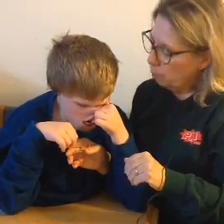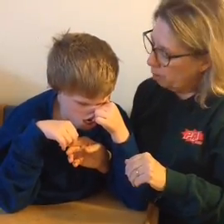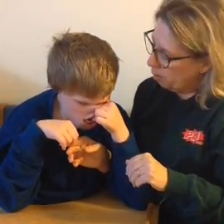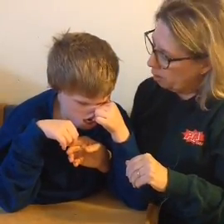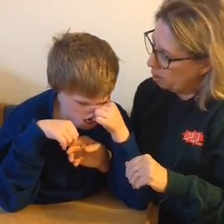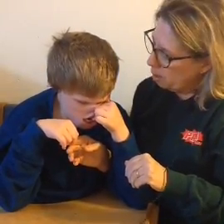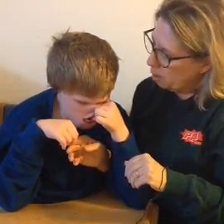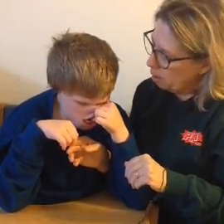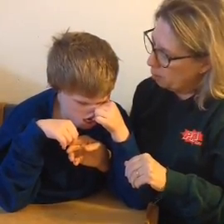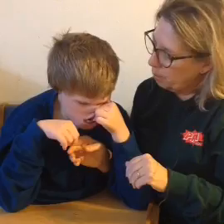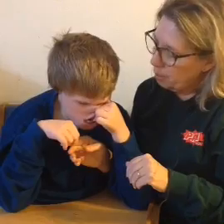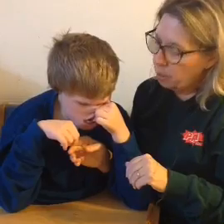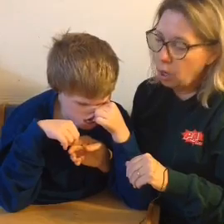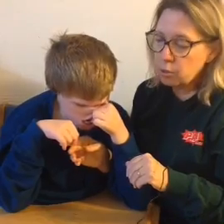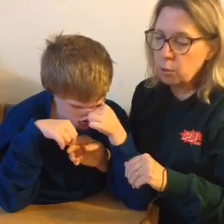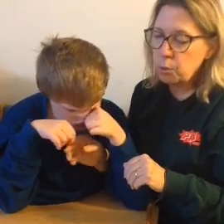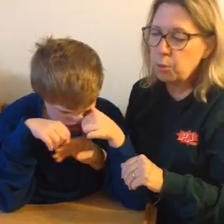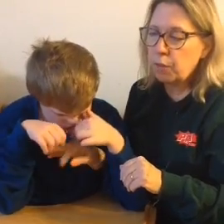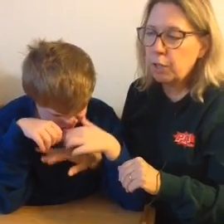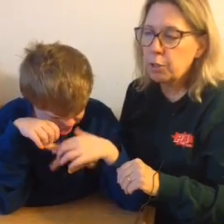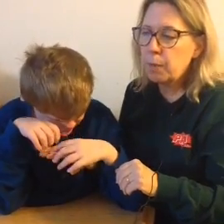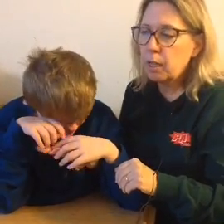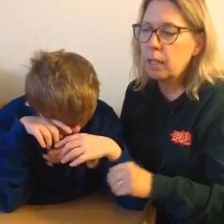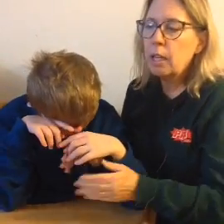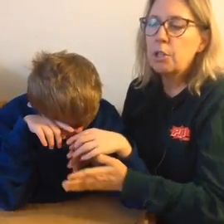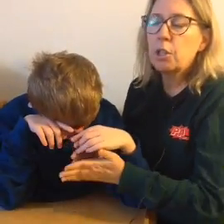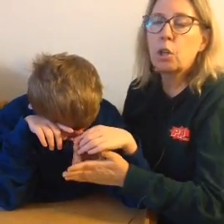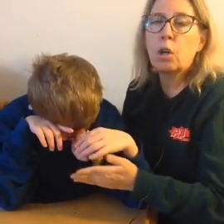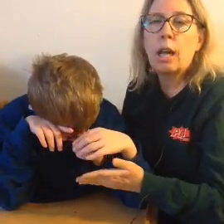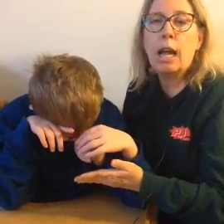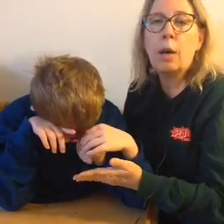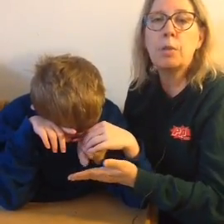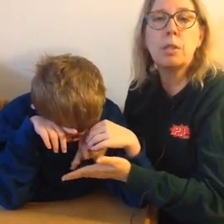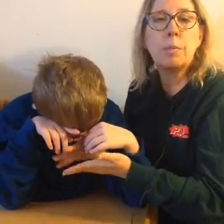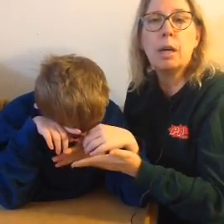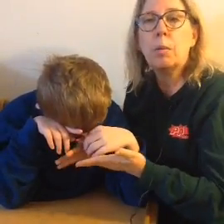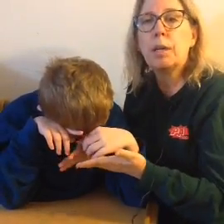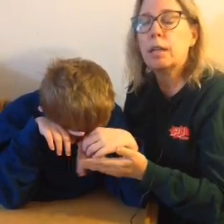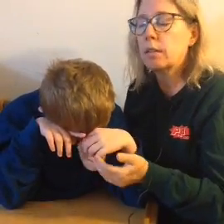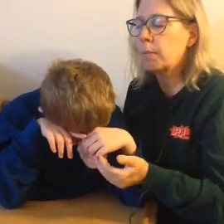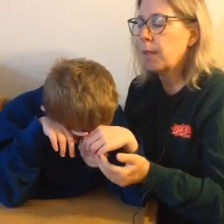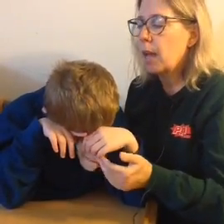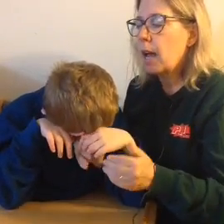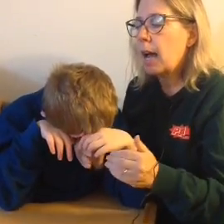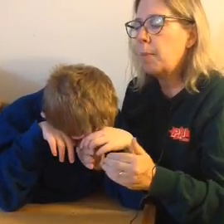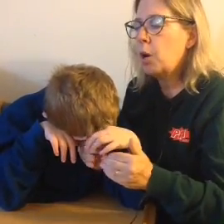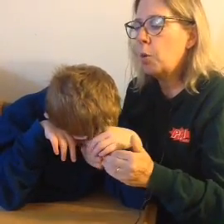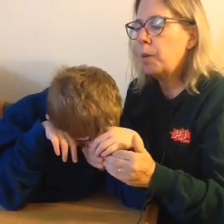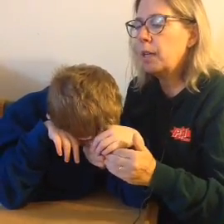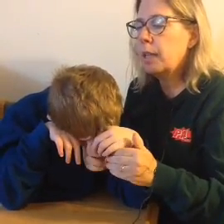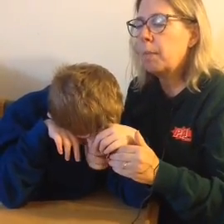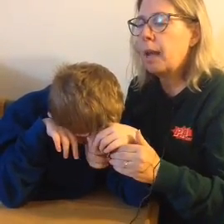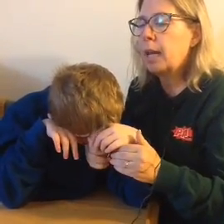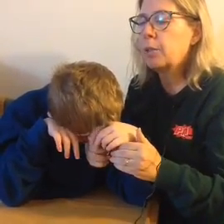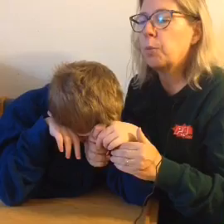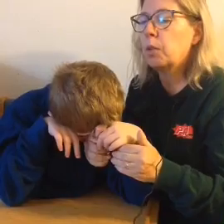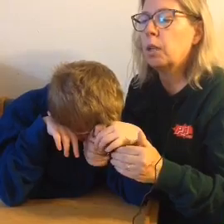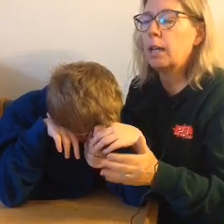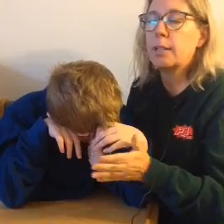we also use finger spelling to learn how to spell, because I'm hoping that Max will